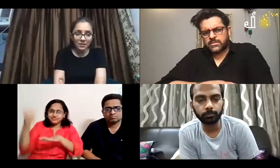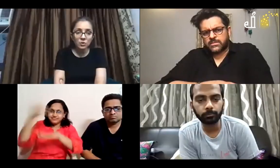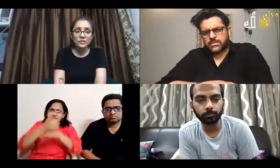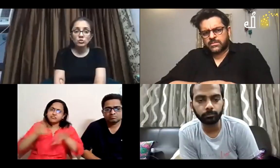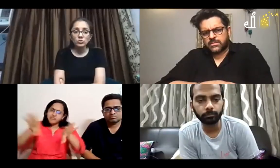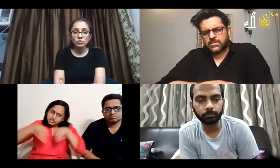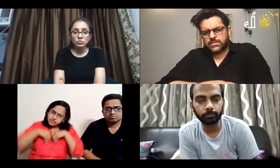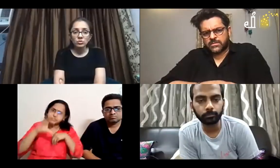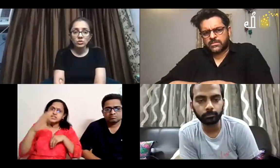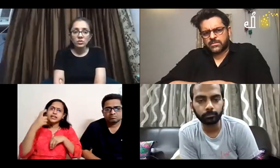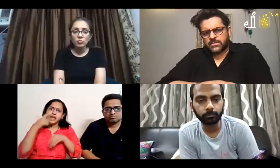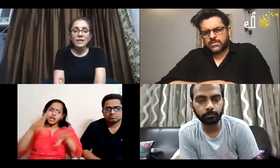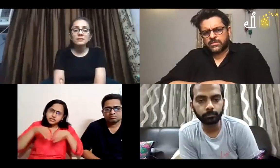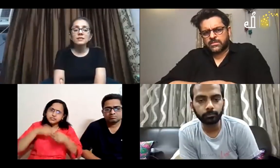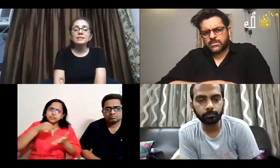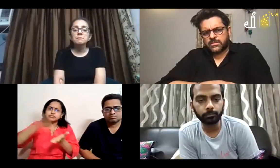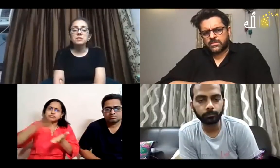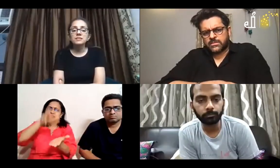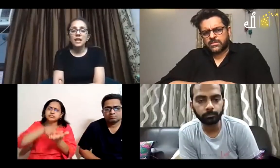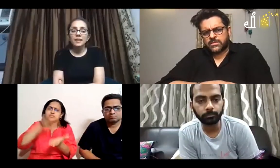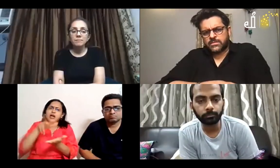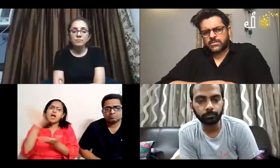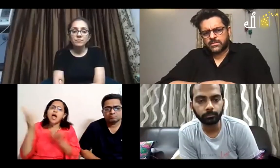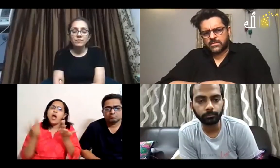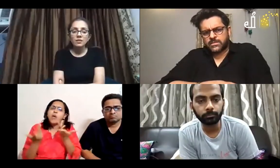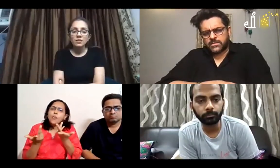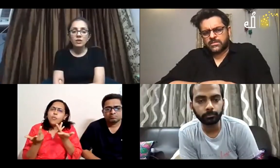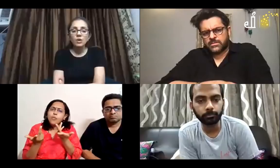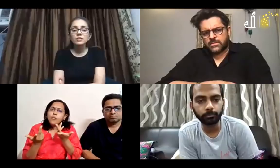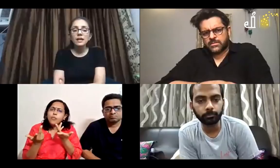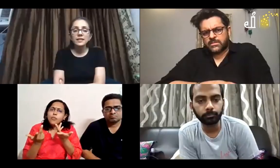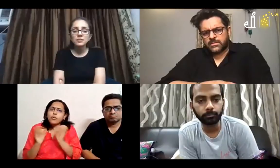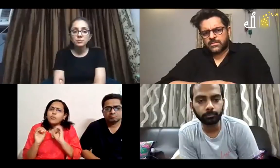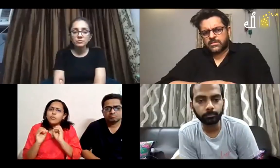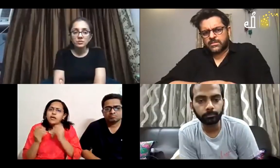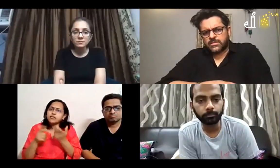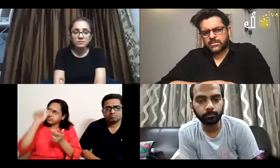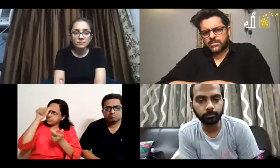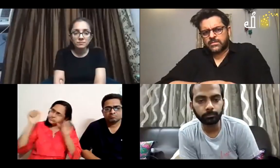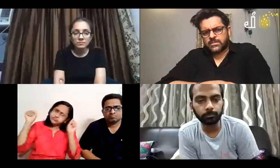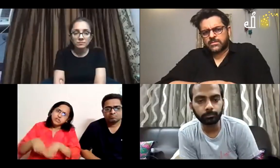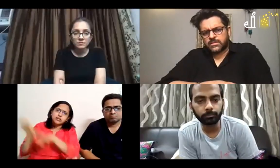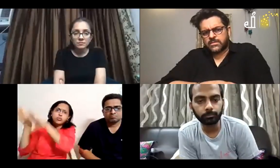ask WHO also, why are they accepting CI? How did that get approved?